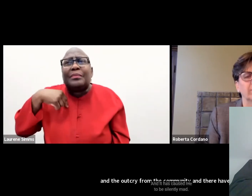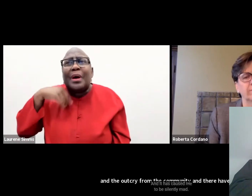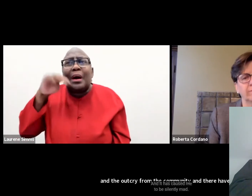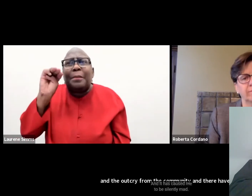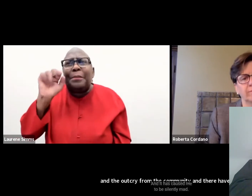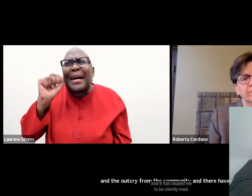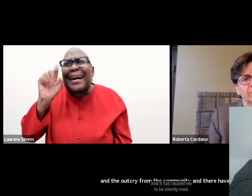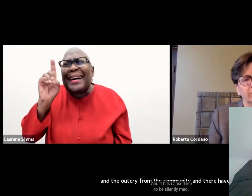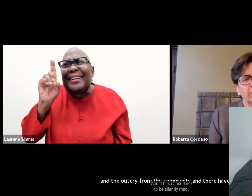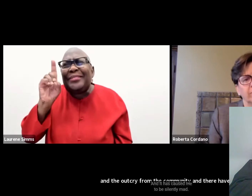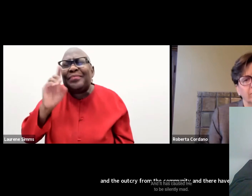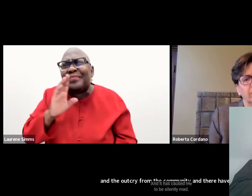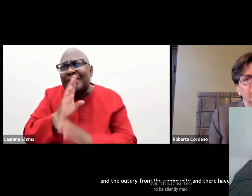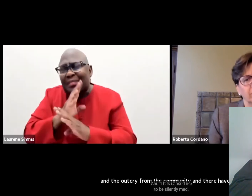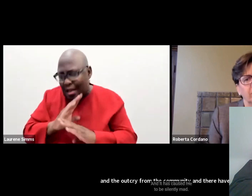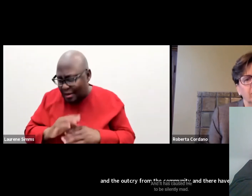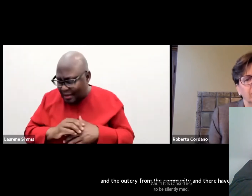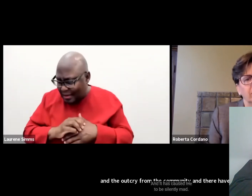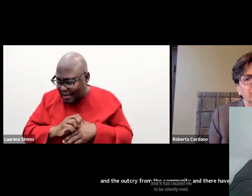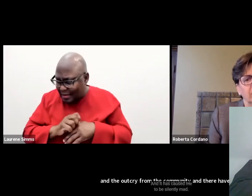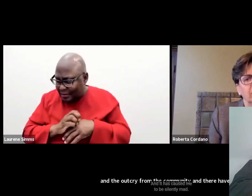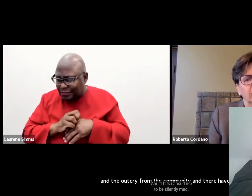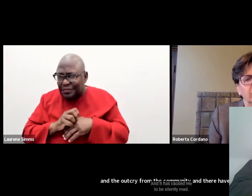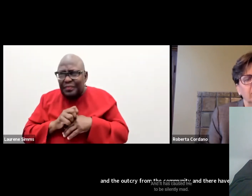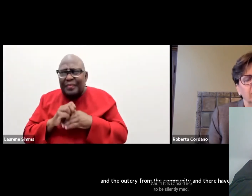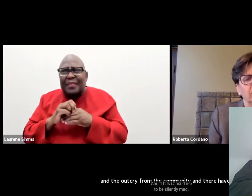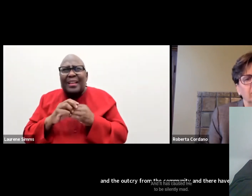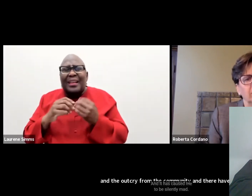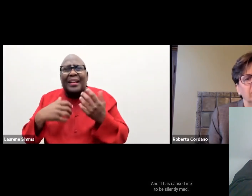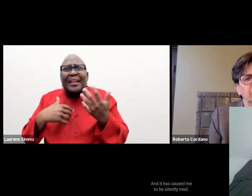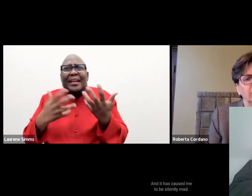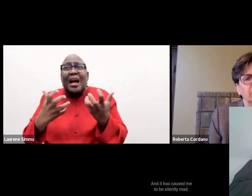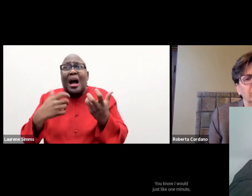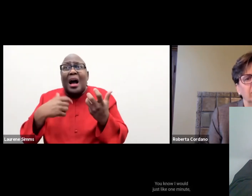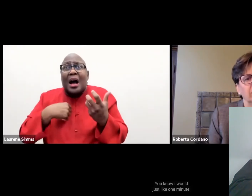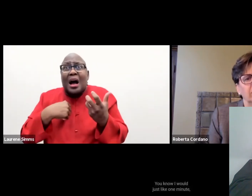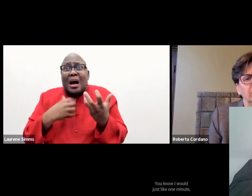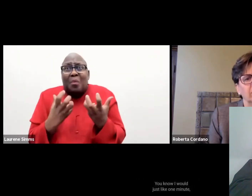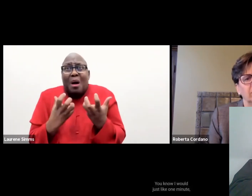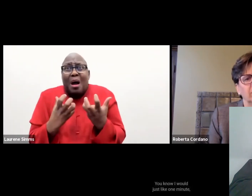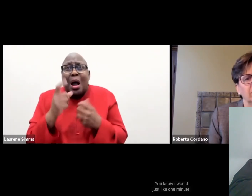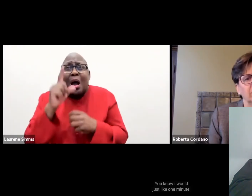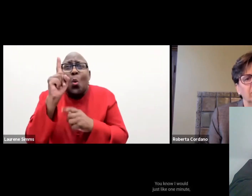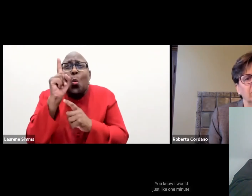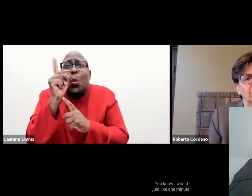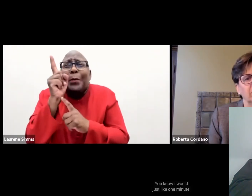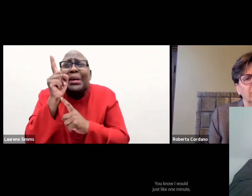because it's caused me to be silently mad.